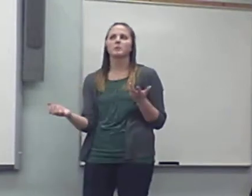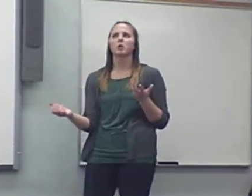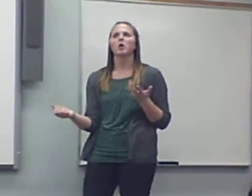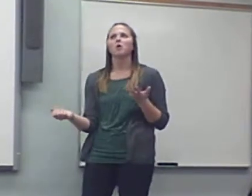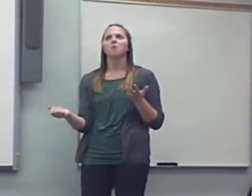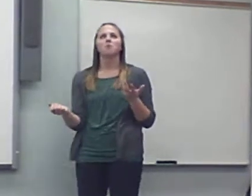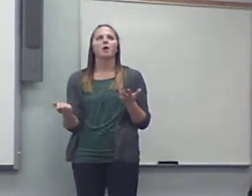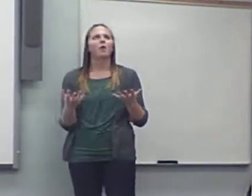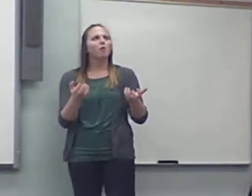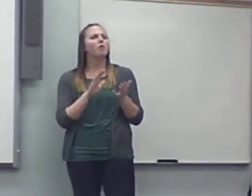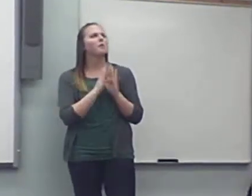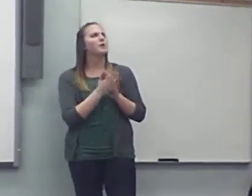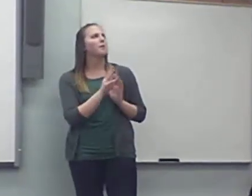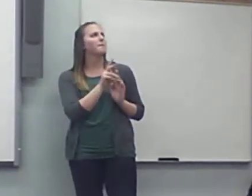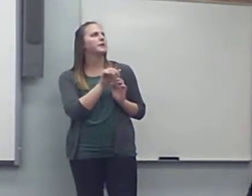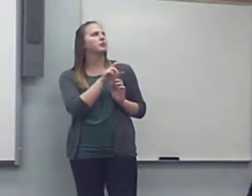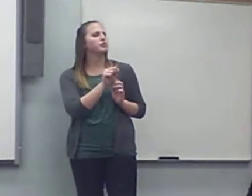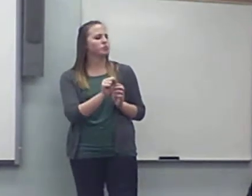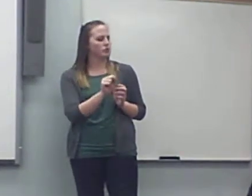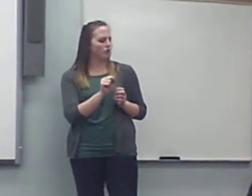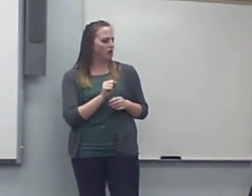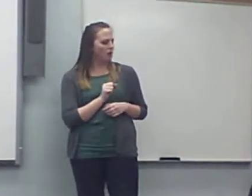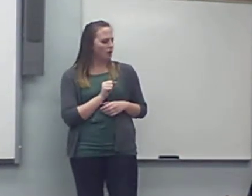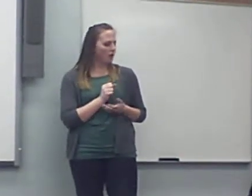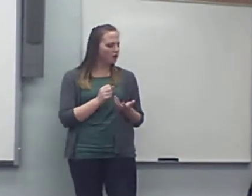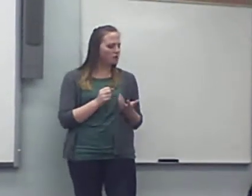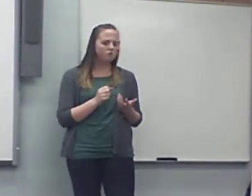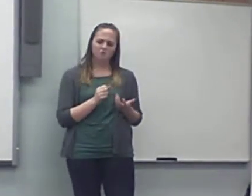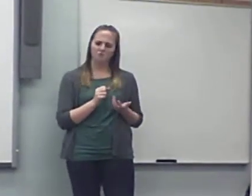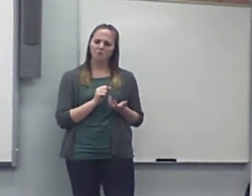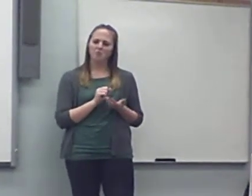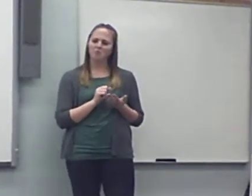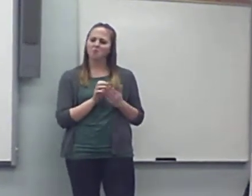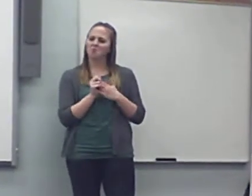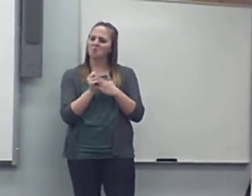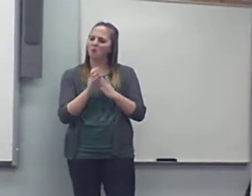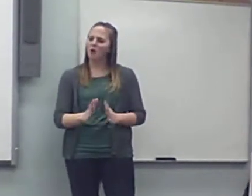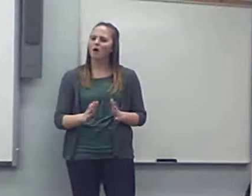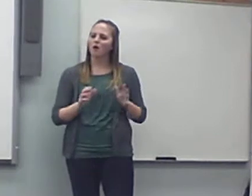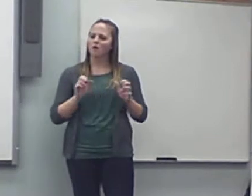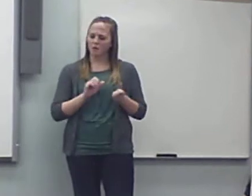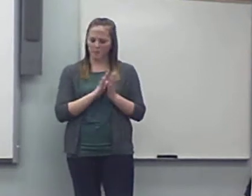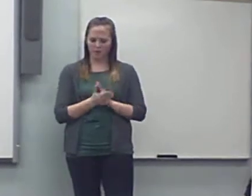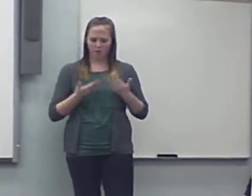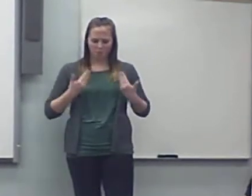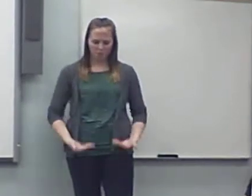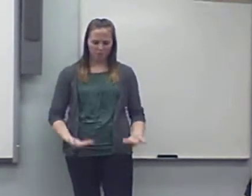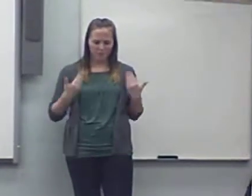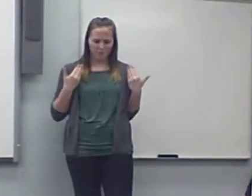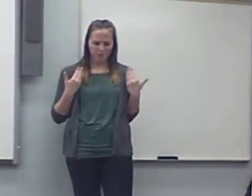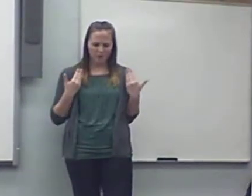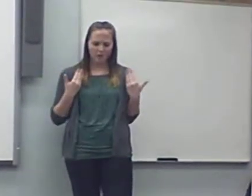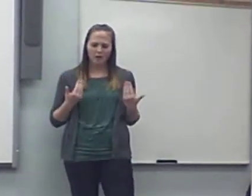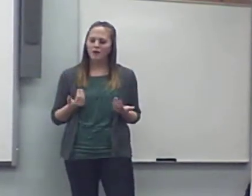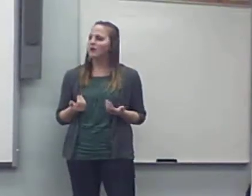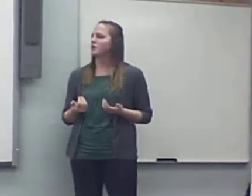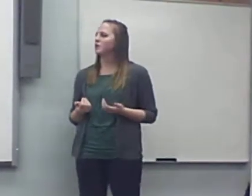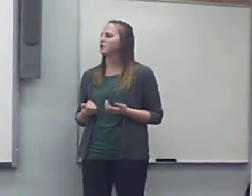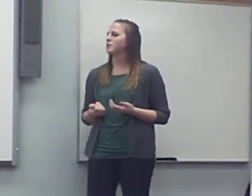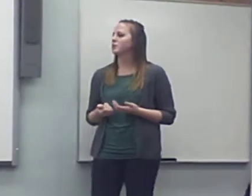looking into things on my own. And they start studying and they start wanting to go to college, because college has to have accessibility. So they start getting better education,